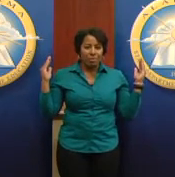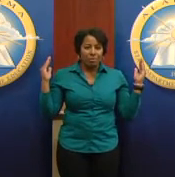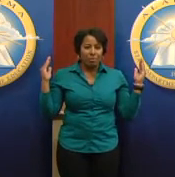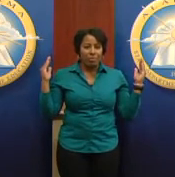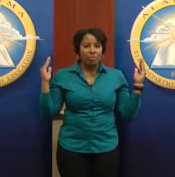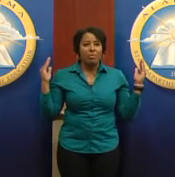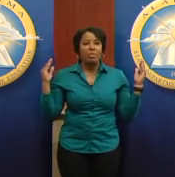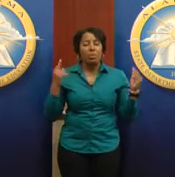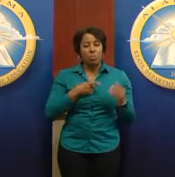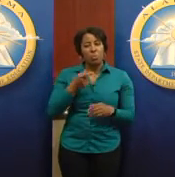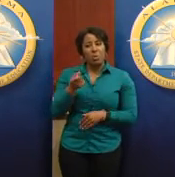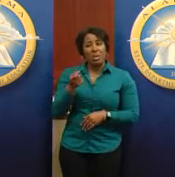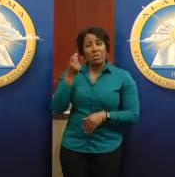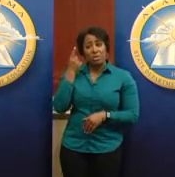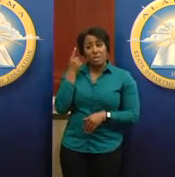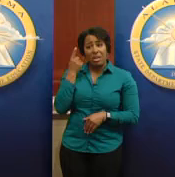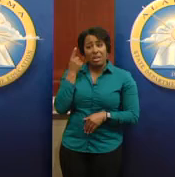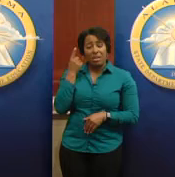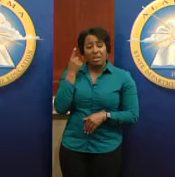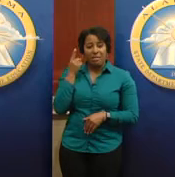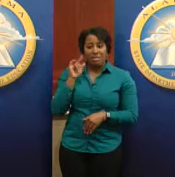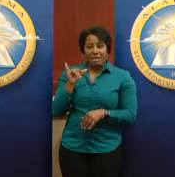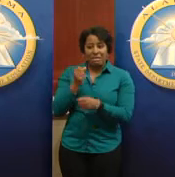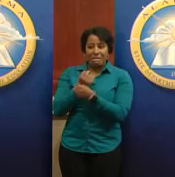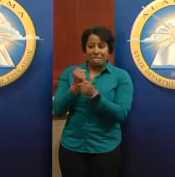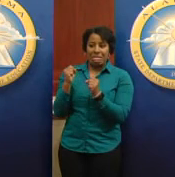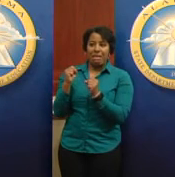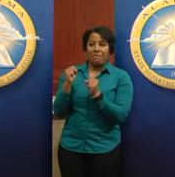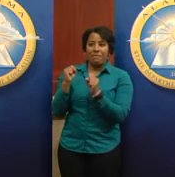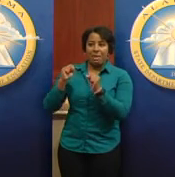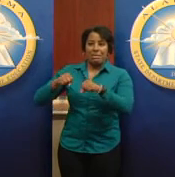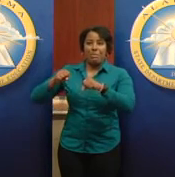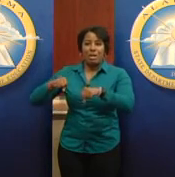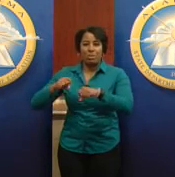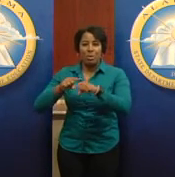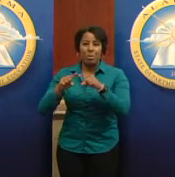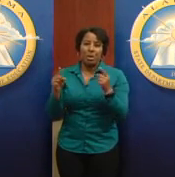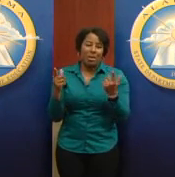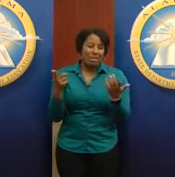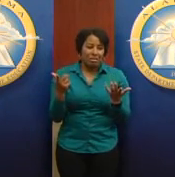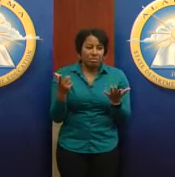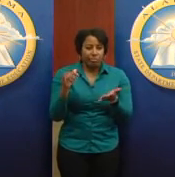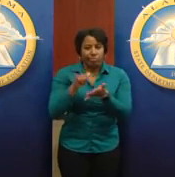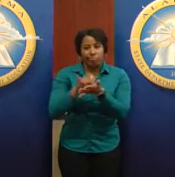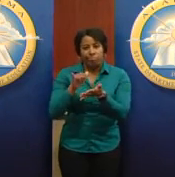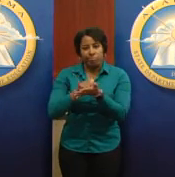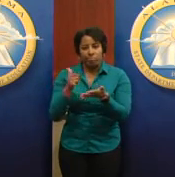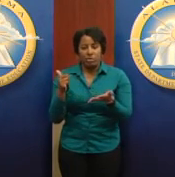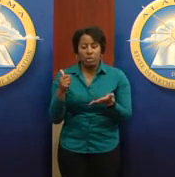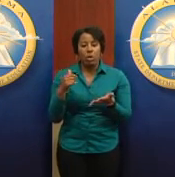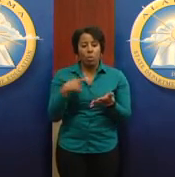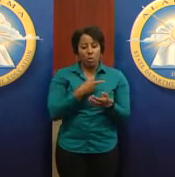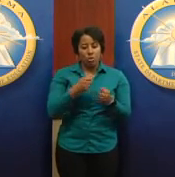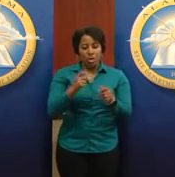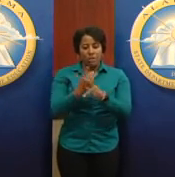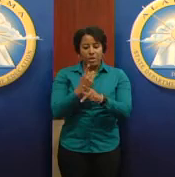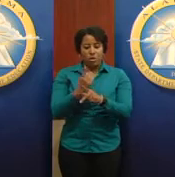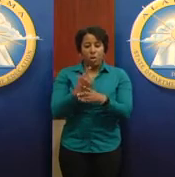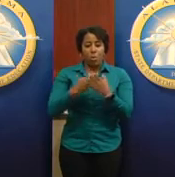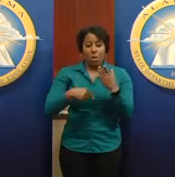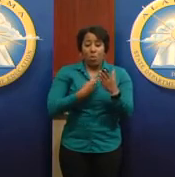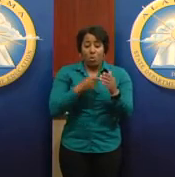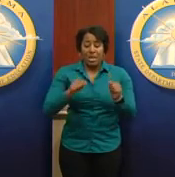We understand that's certainly safer, but that's not practical. So what things can we do? So what we're